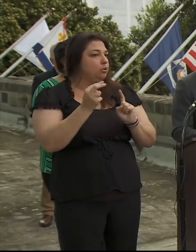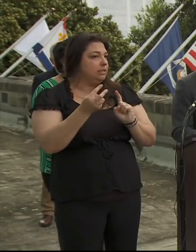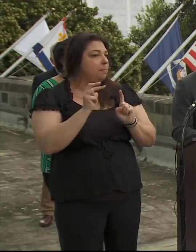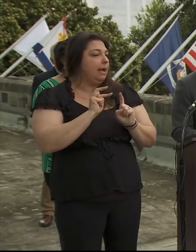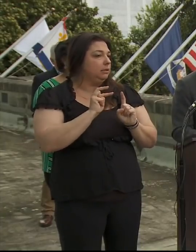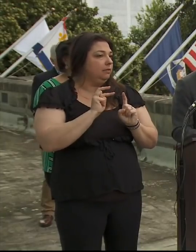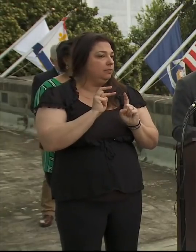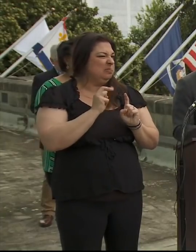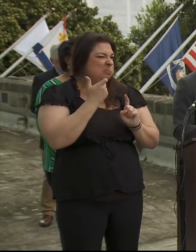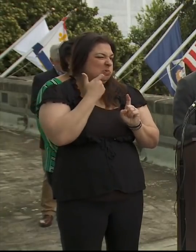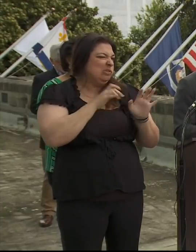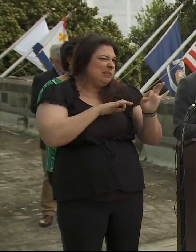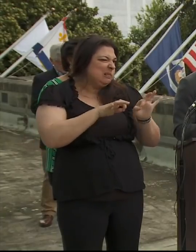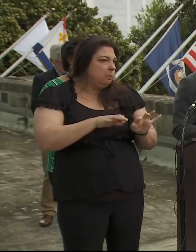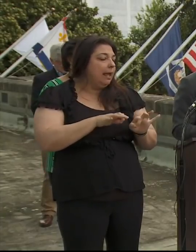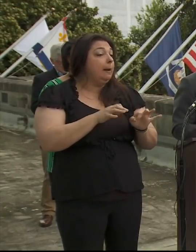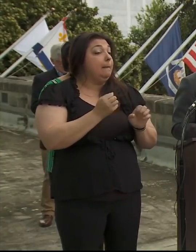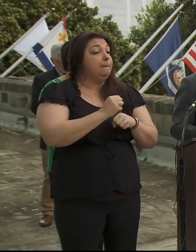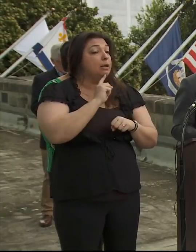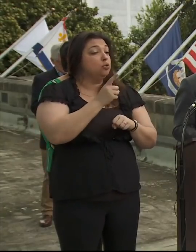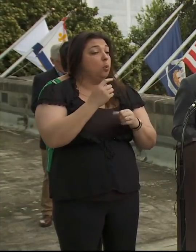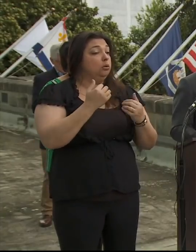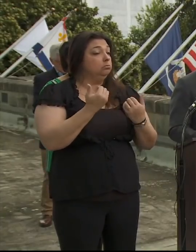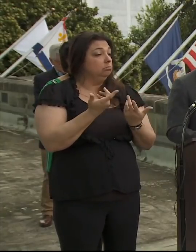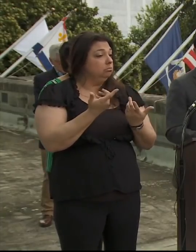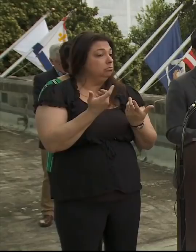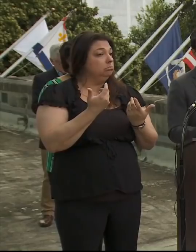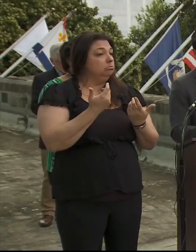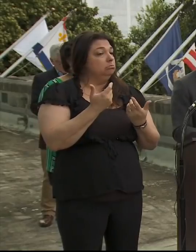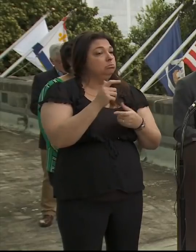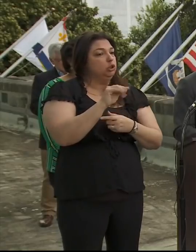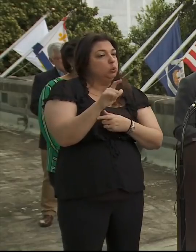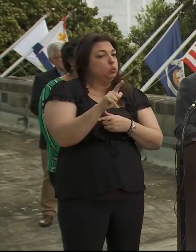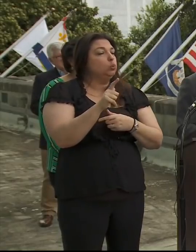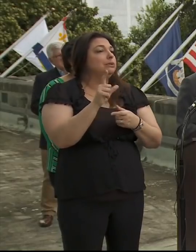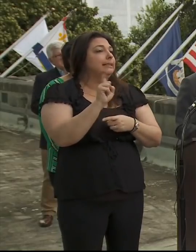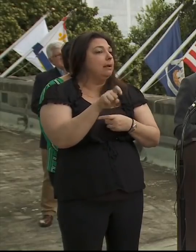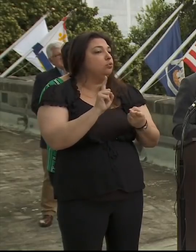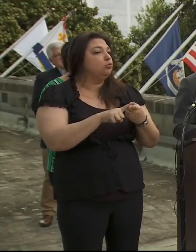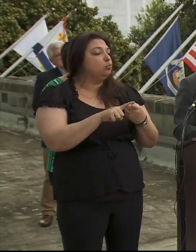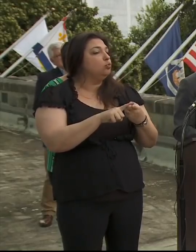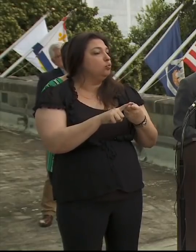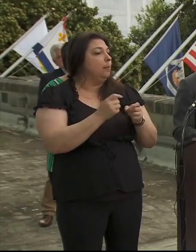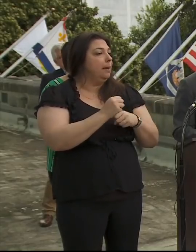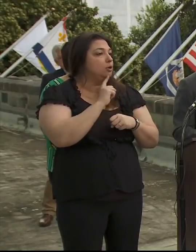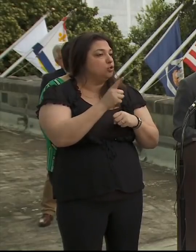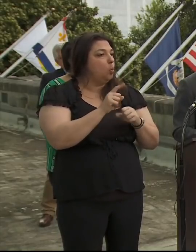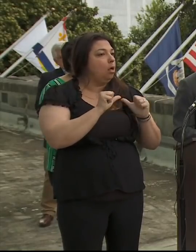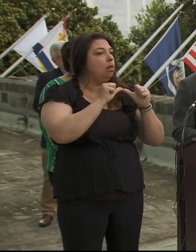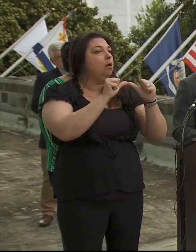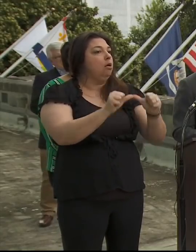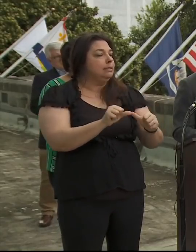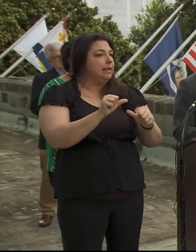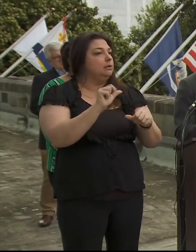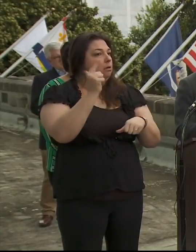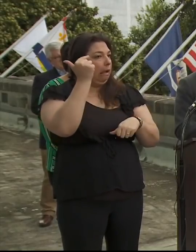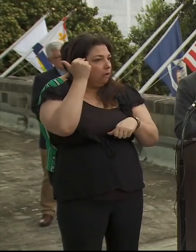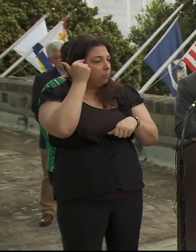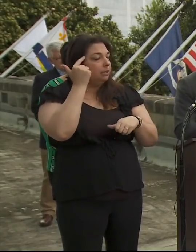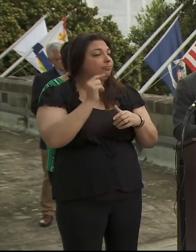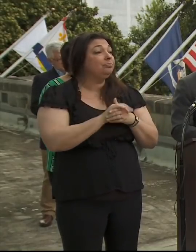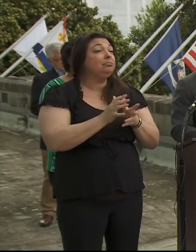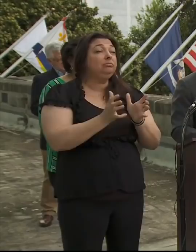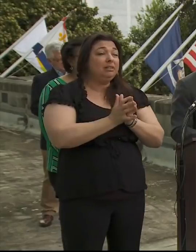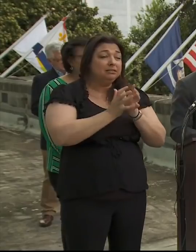she just articulated, and making sure that we have and give her the tools necessary to ensure that we have long-standing government. It's